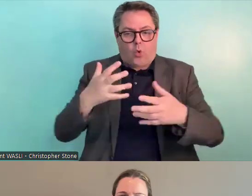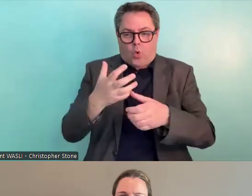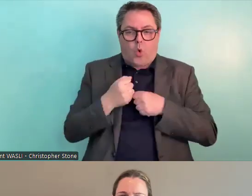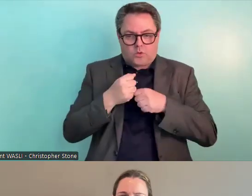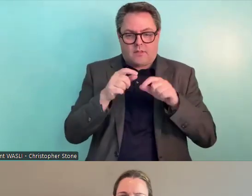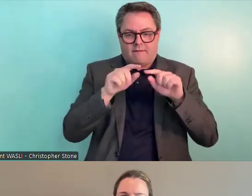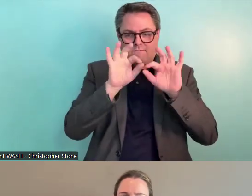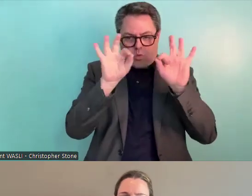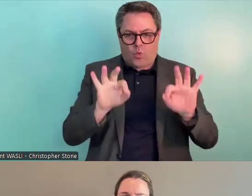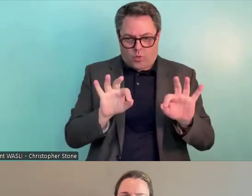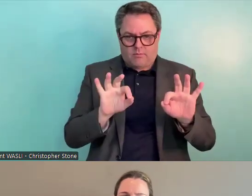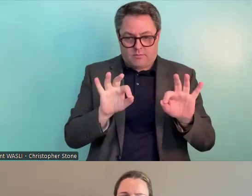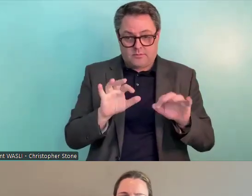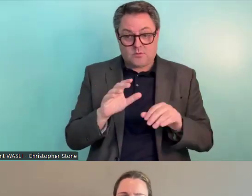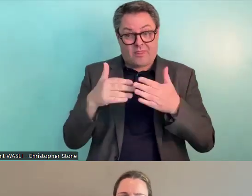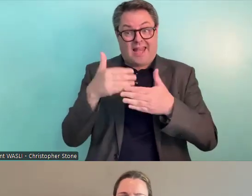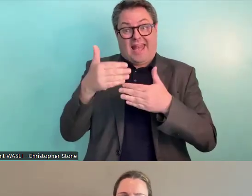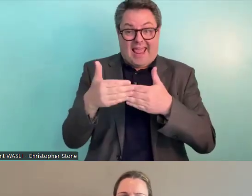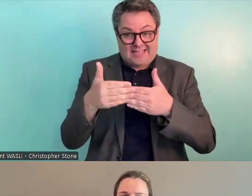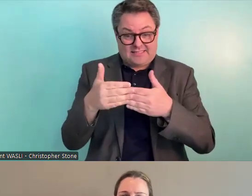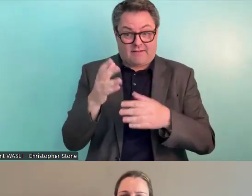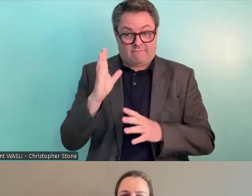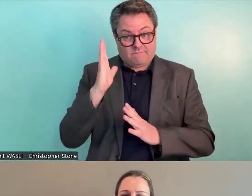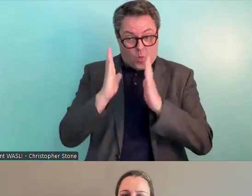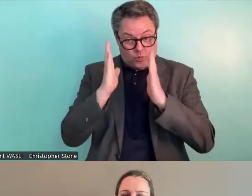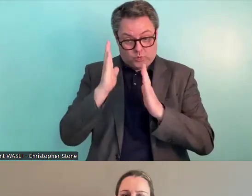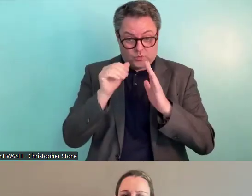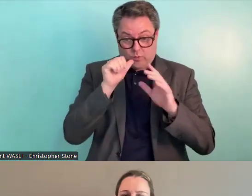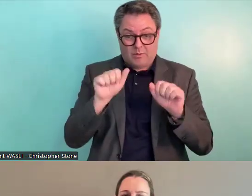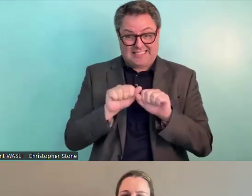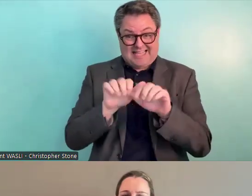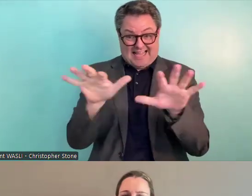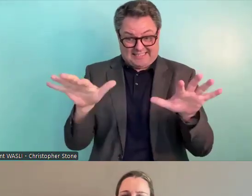it will go to the Google form. So you wouldn't have received the form yet. We haven't sent it yet.